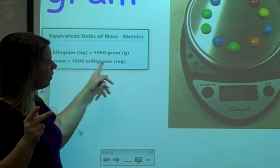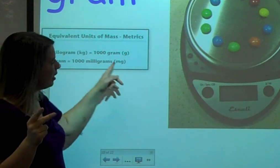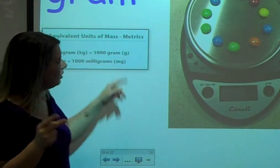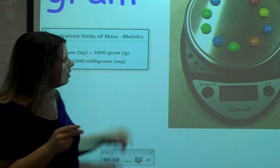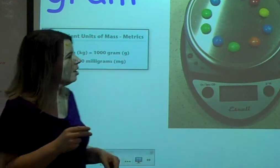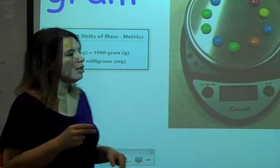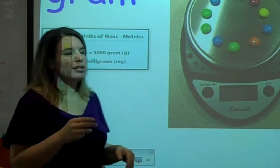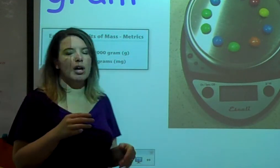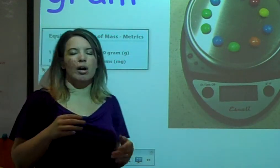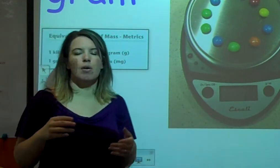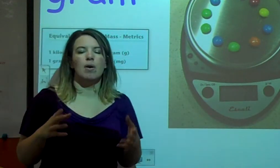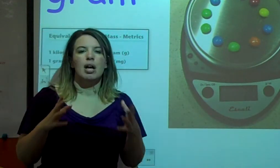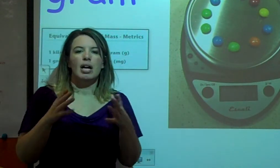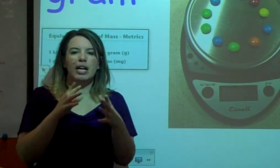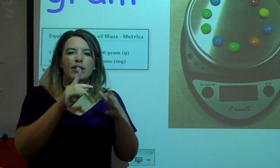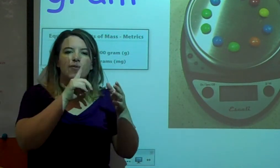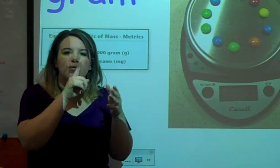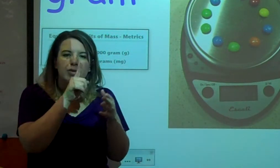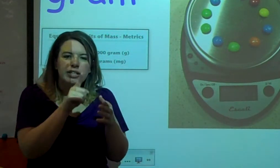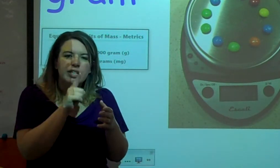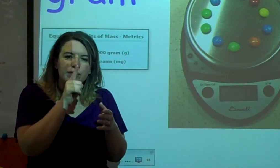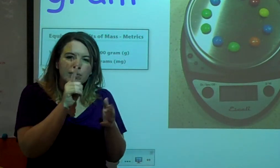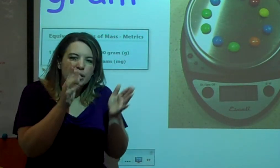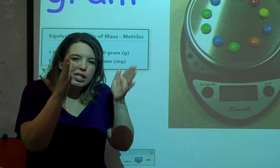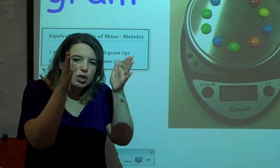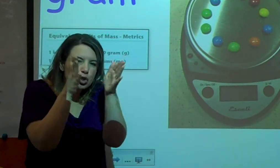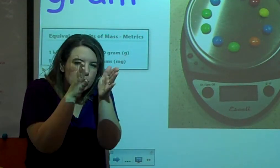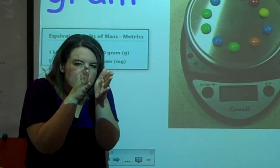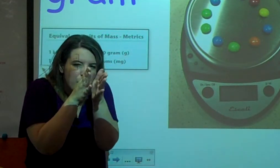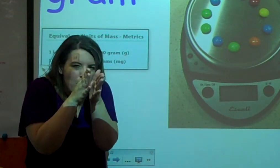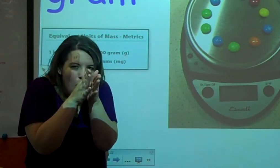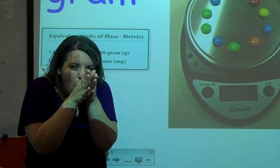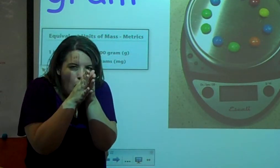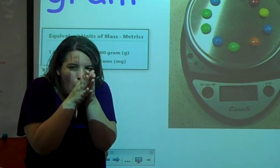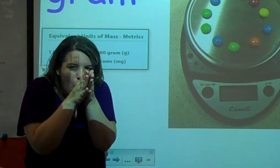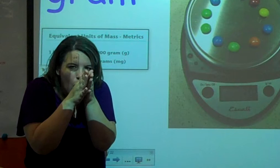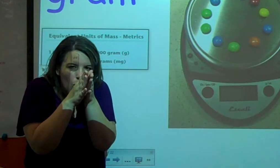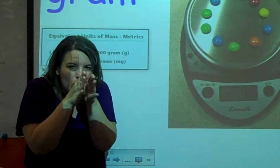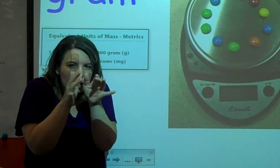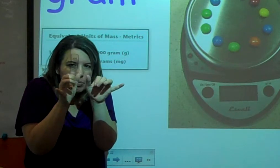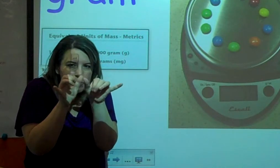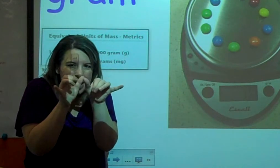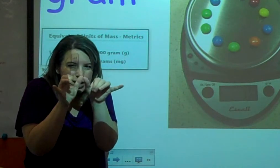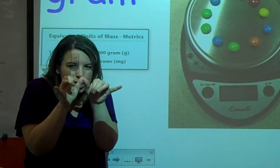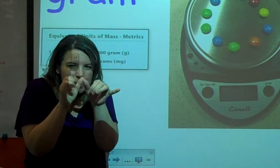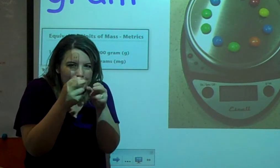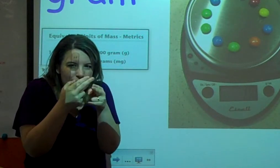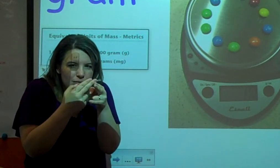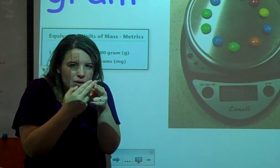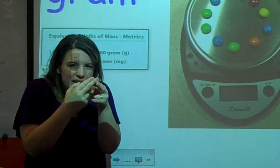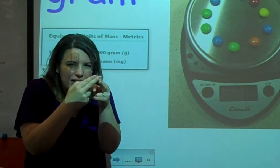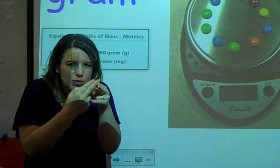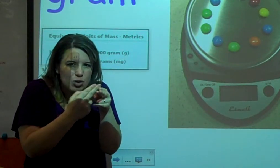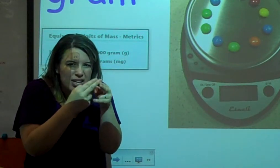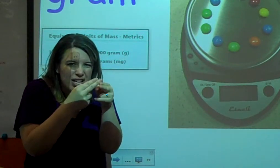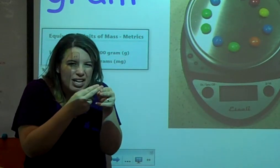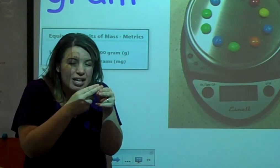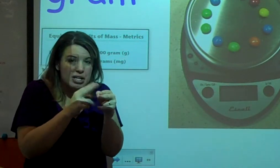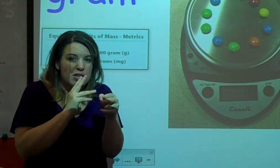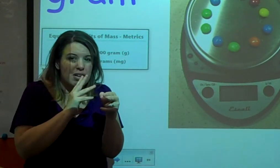Alright? So it's a really, really small measurement, and